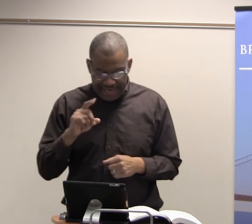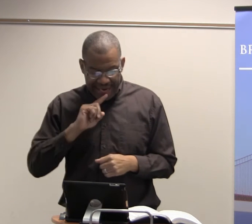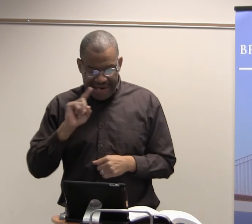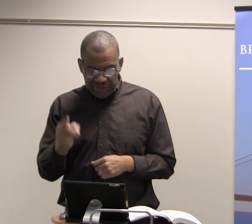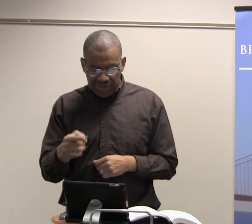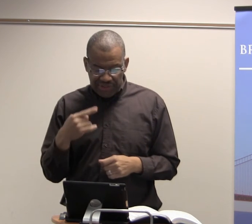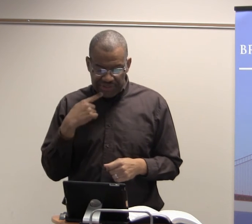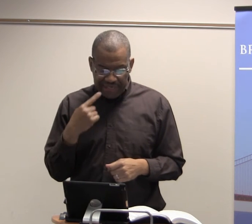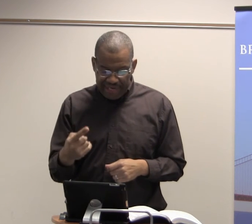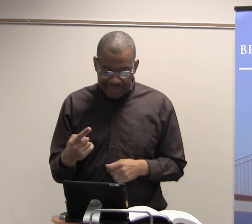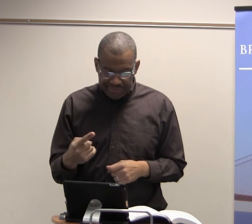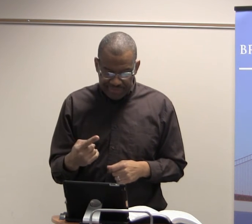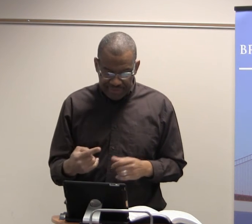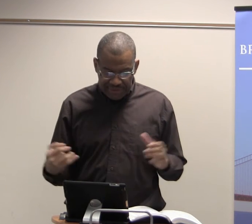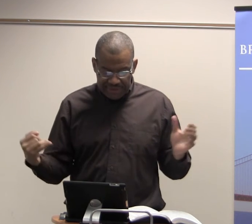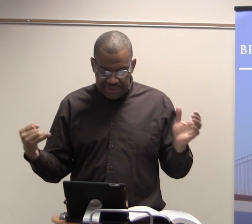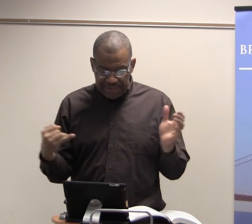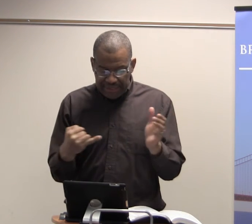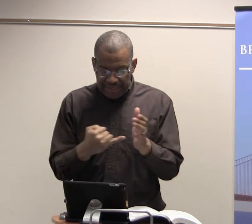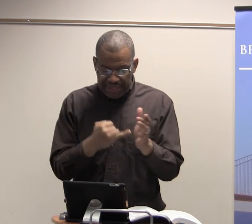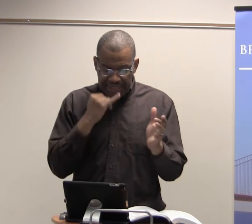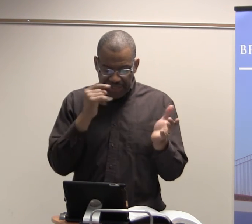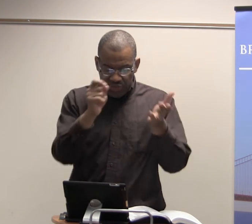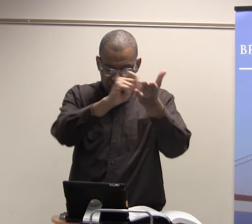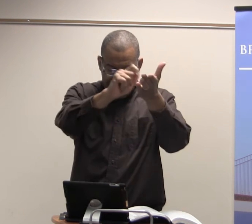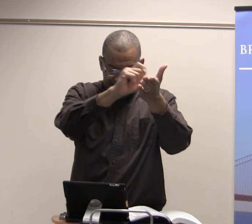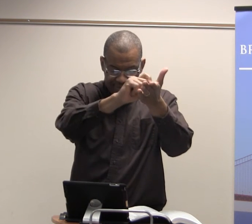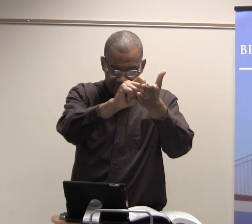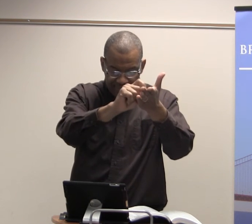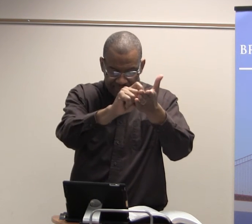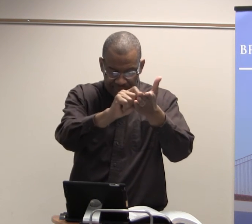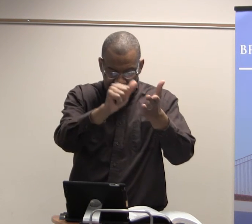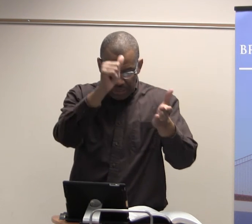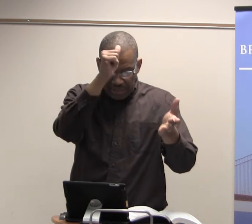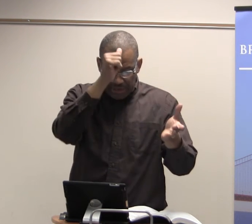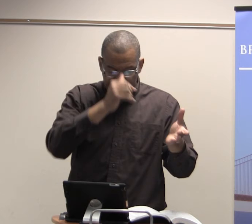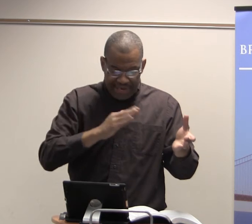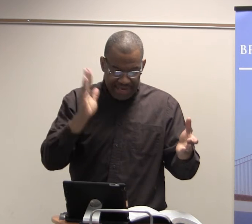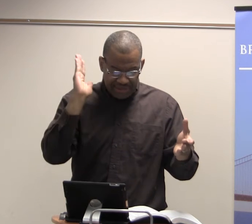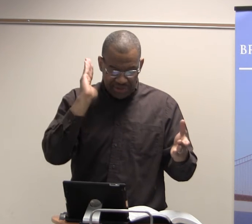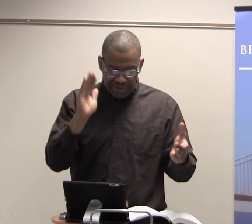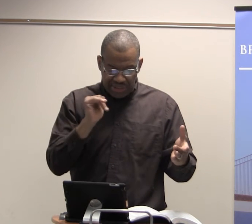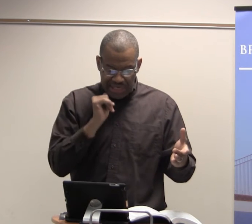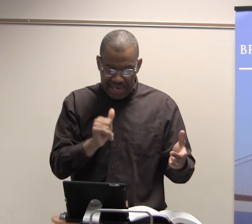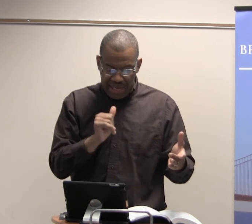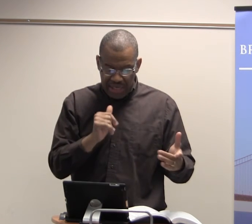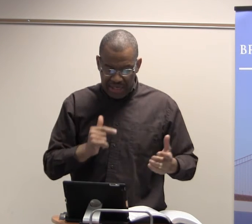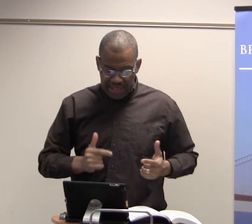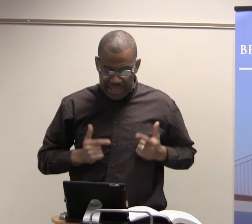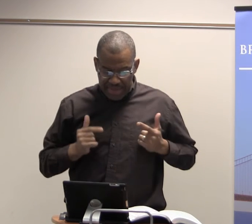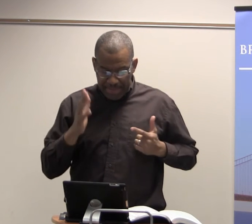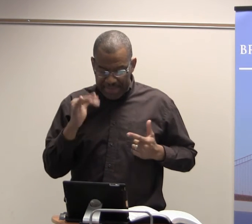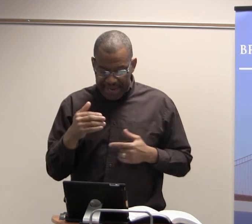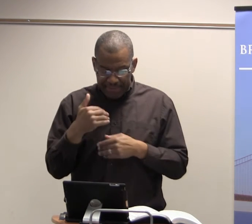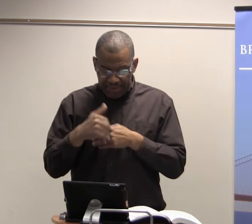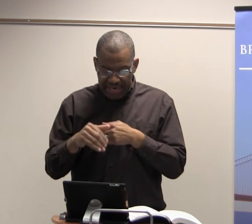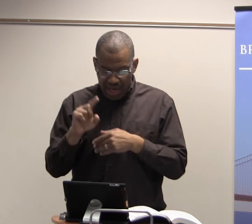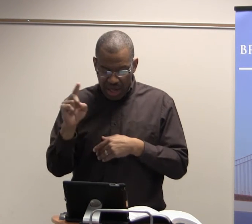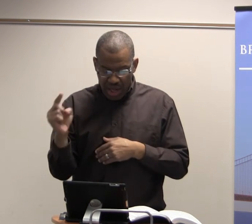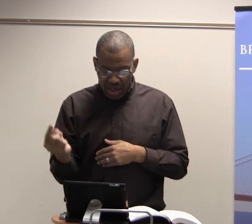He answered and said, it is written, a man should not live by bread